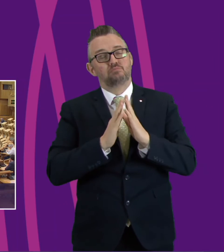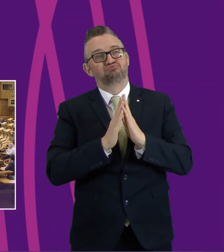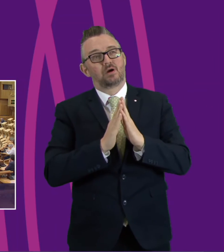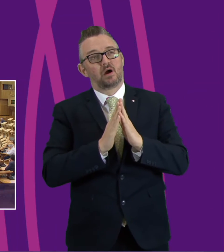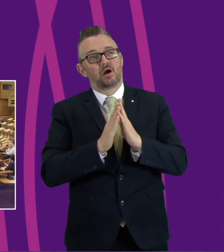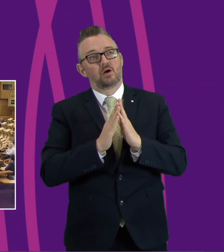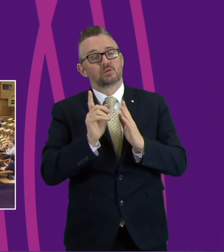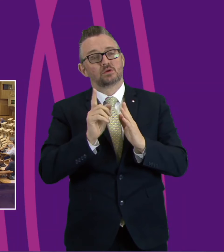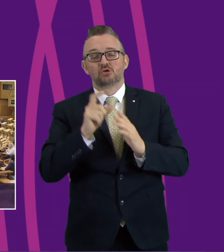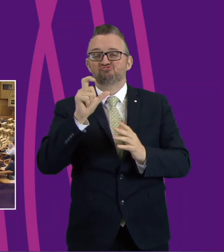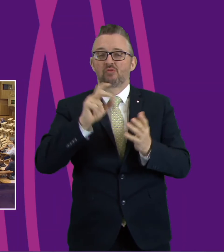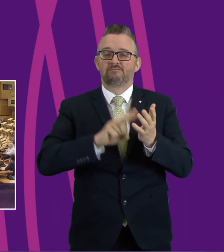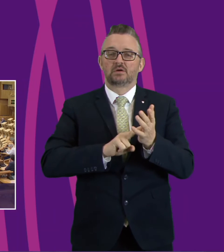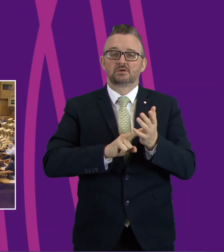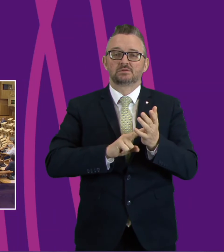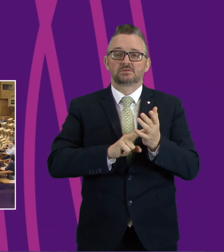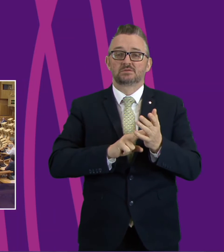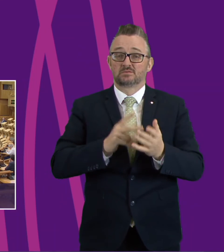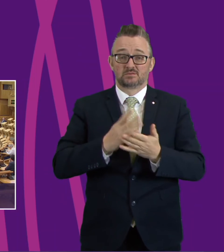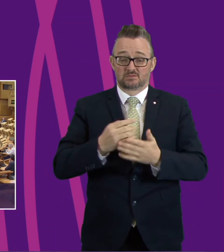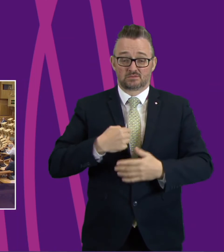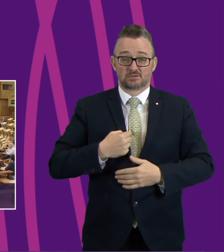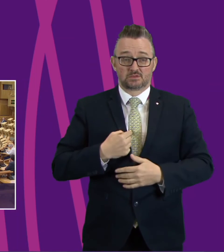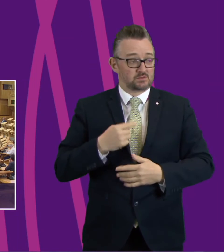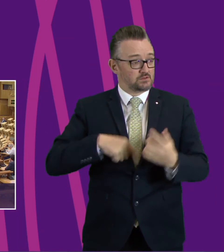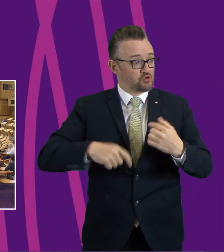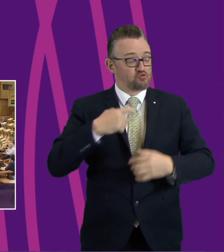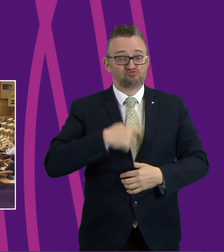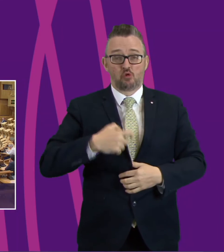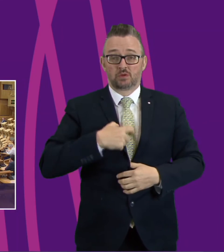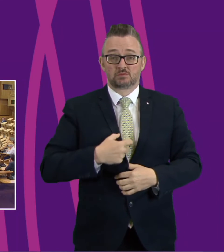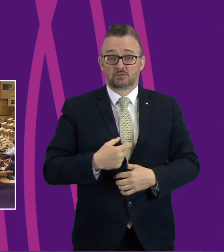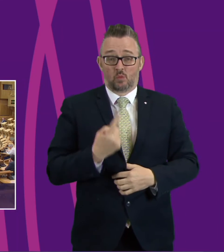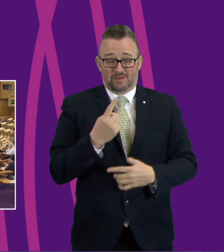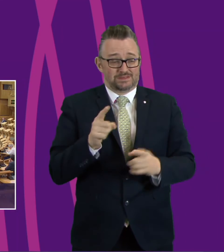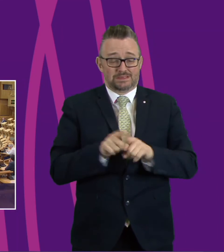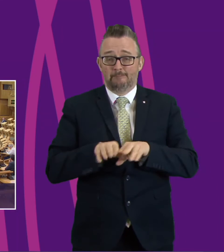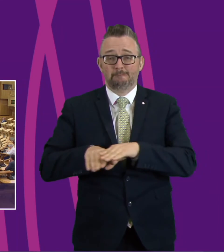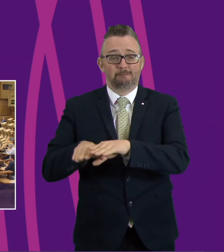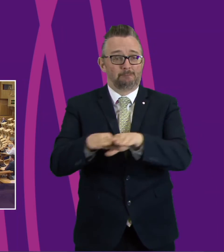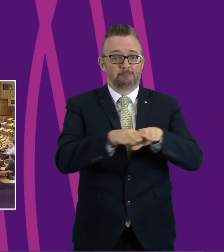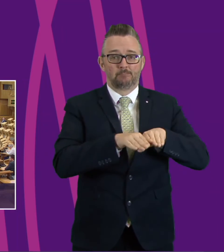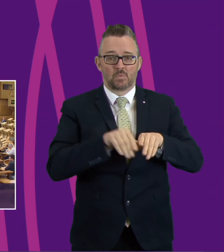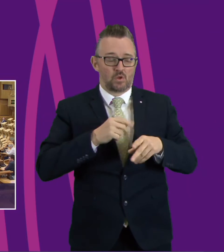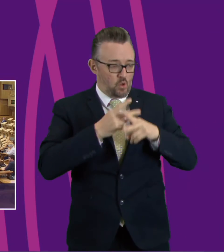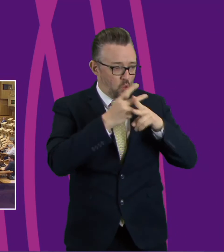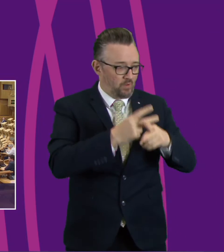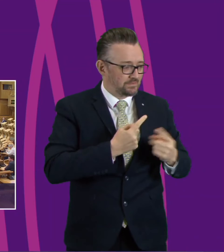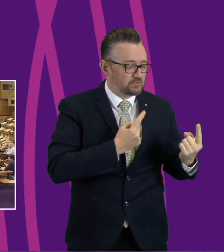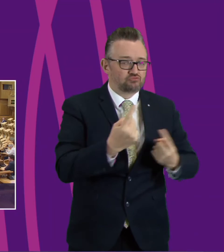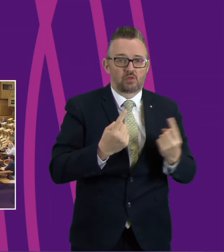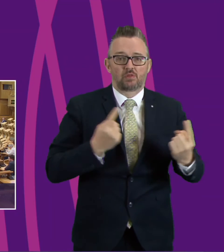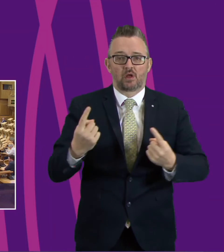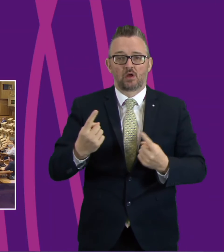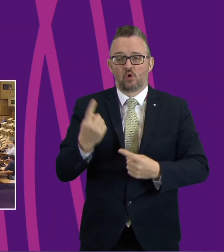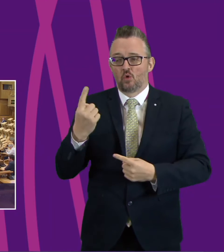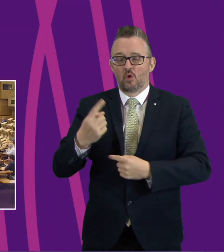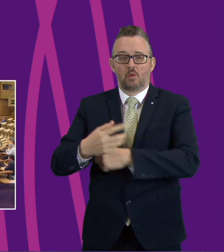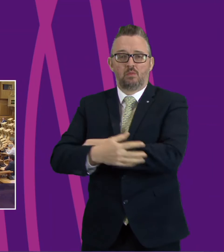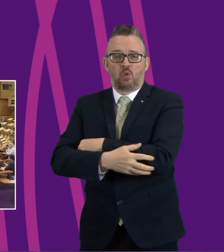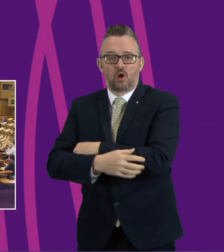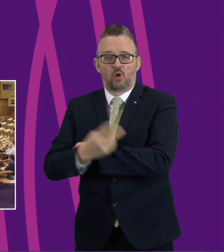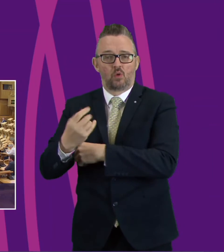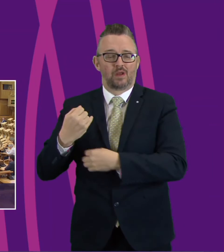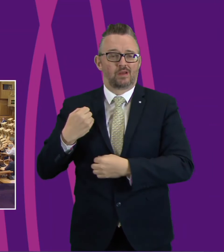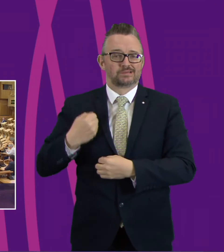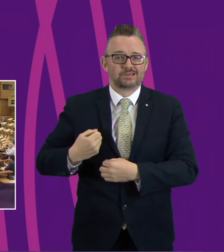teaches us that we are one human race, that caring for one another, for the most vulnerable, the poor, the